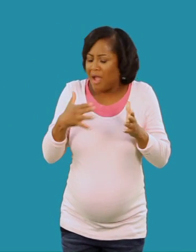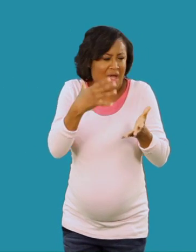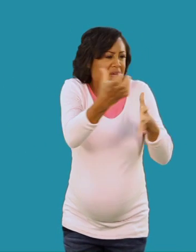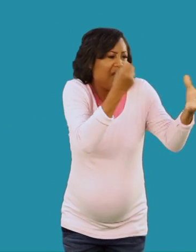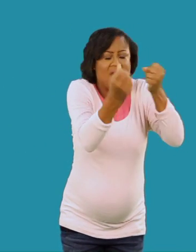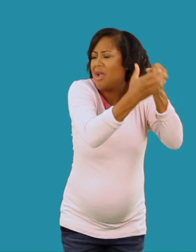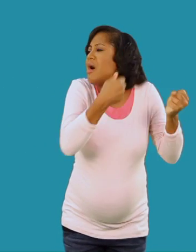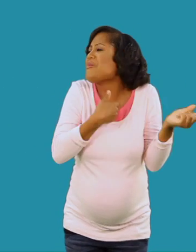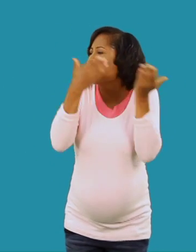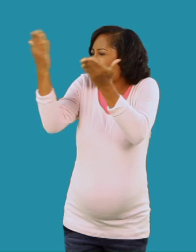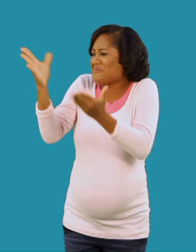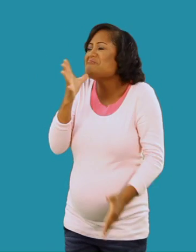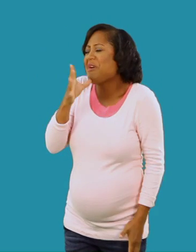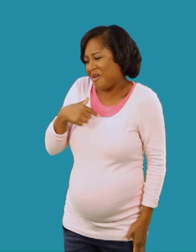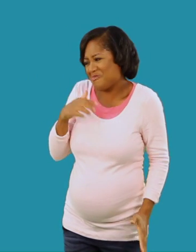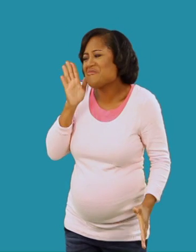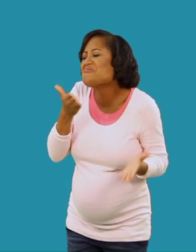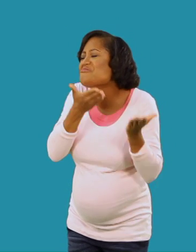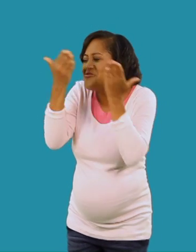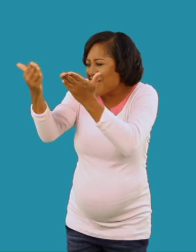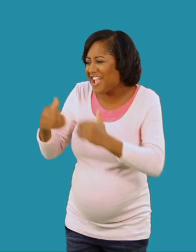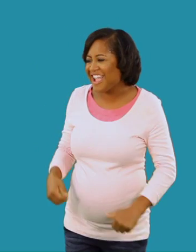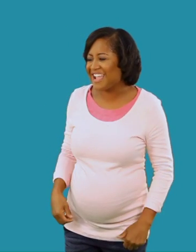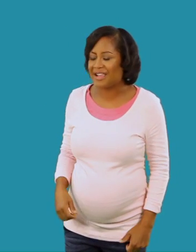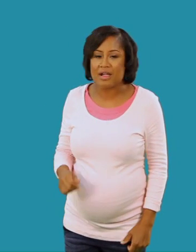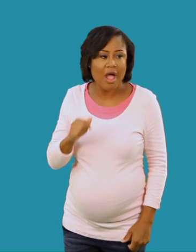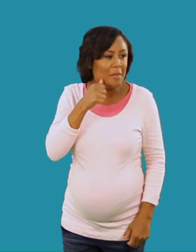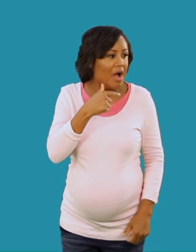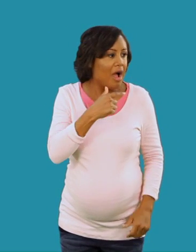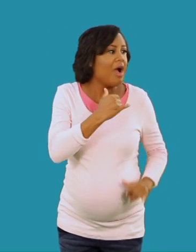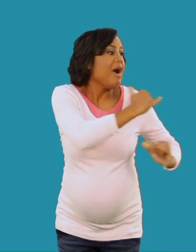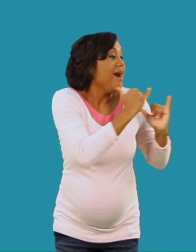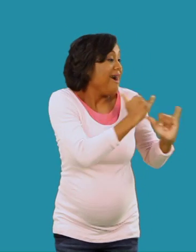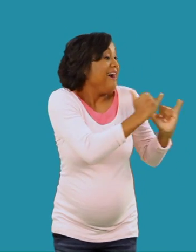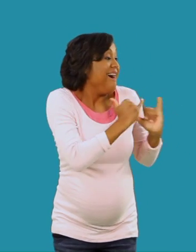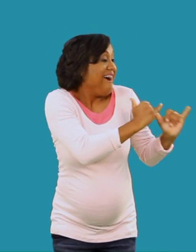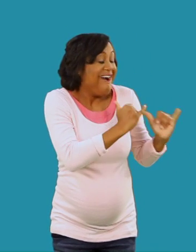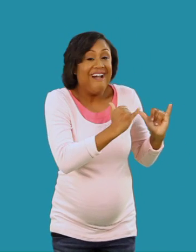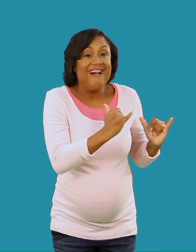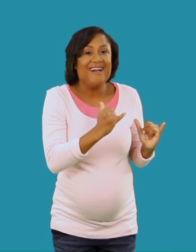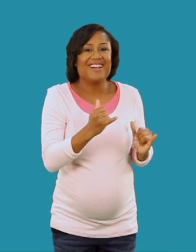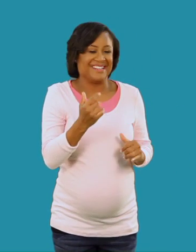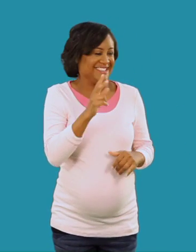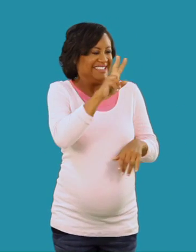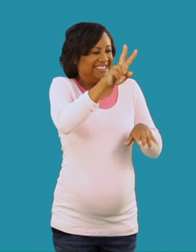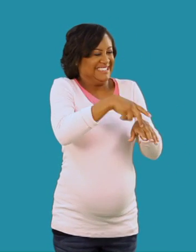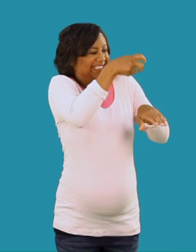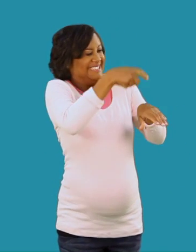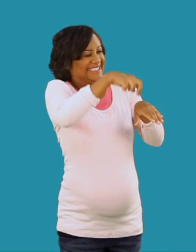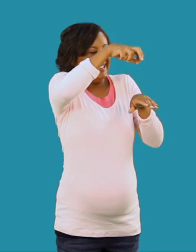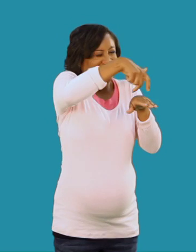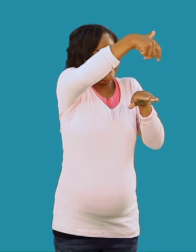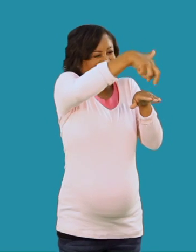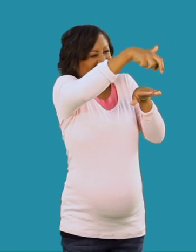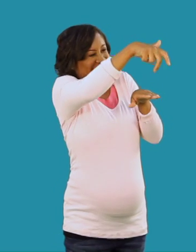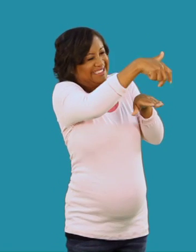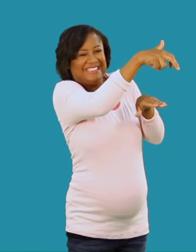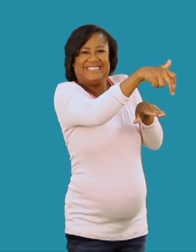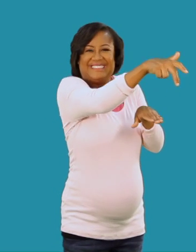to my mother. Me too, says Amber. She skips to the flower bed.